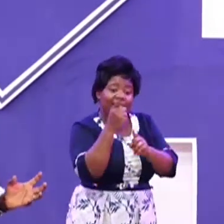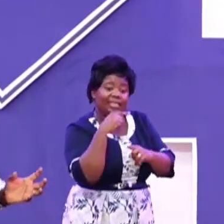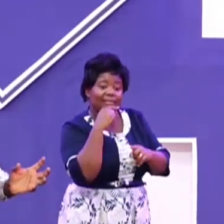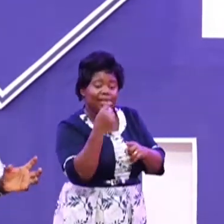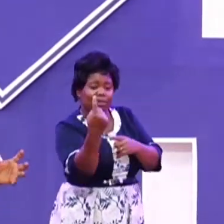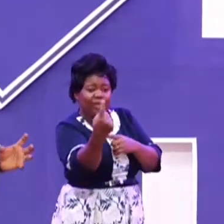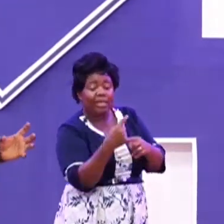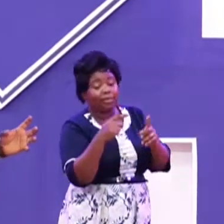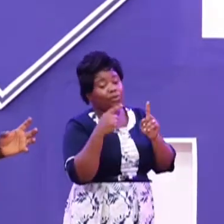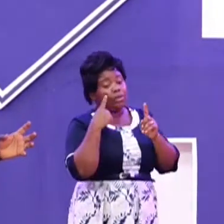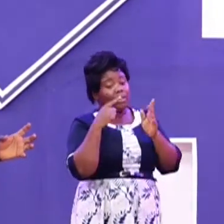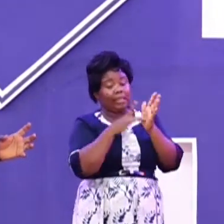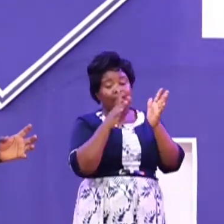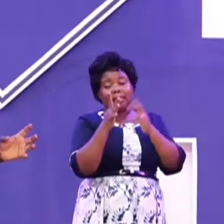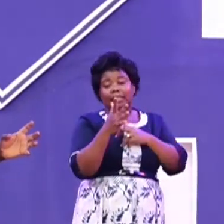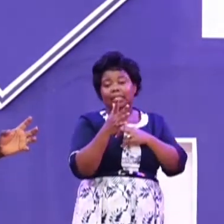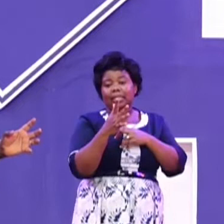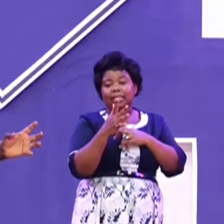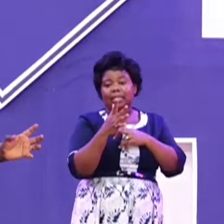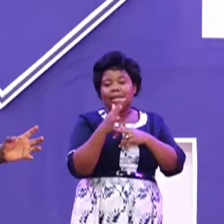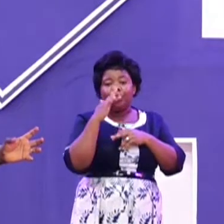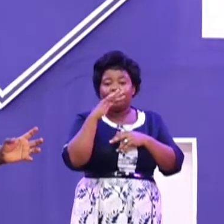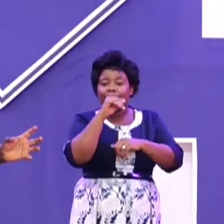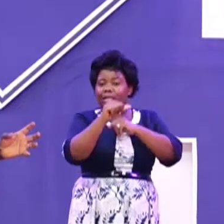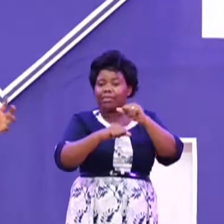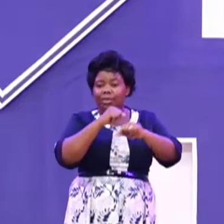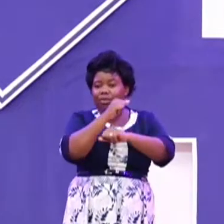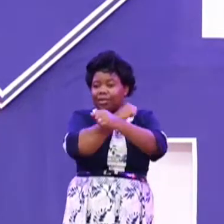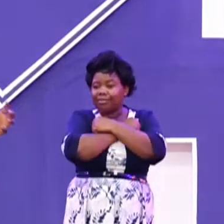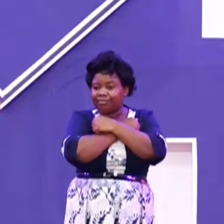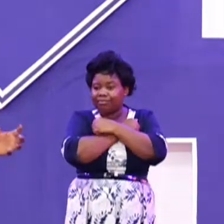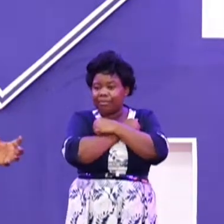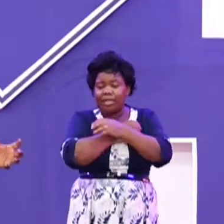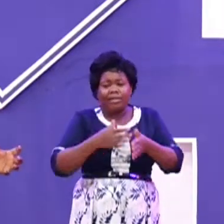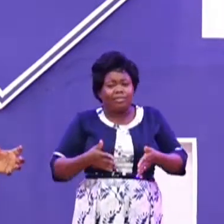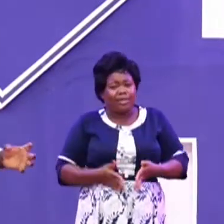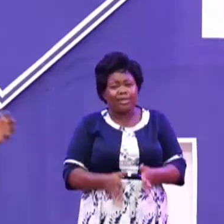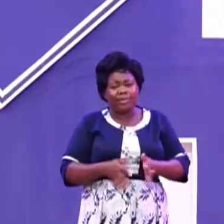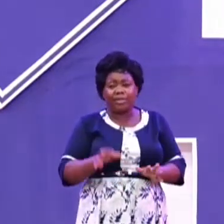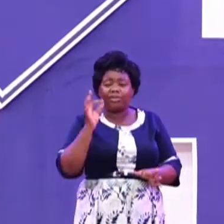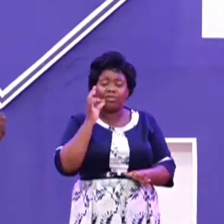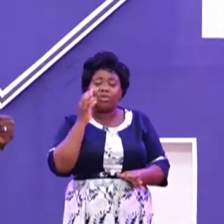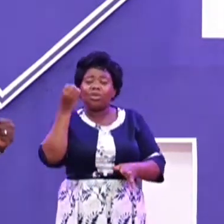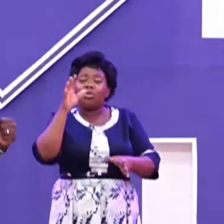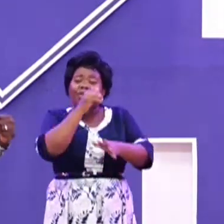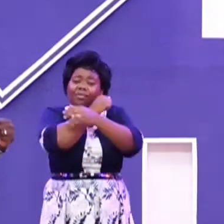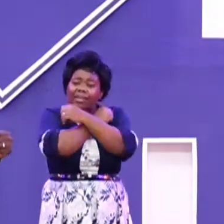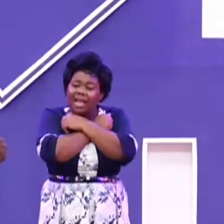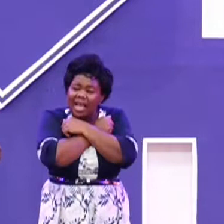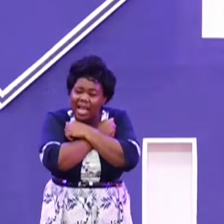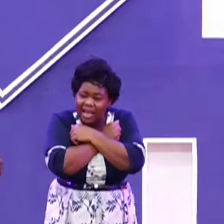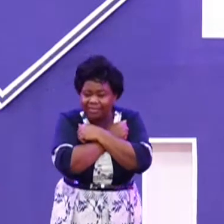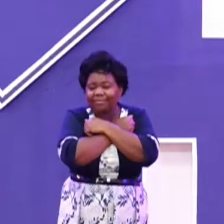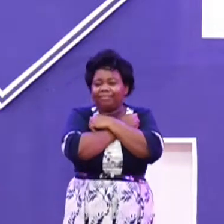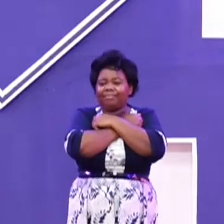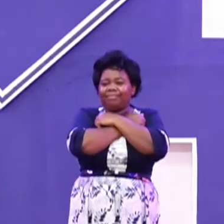you came to see Jesus. We are speaking about love, bearing fruit of loving